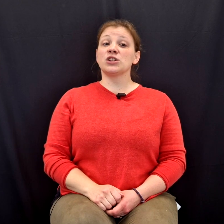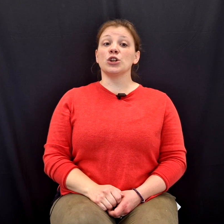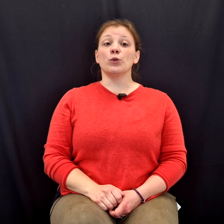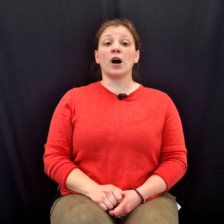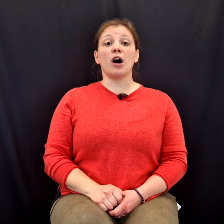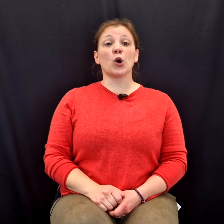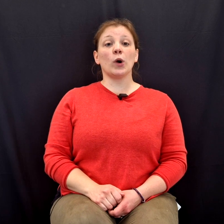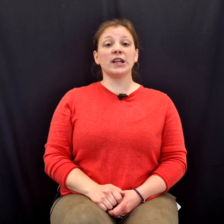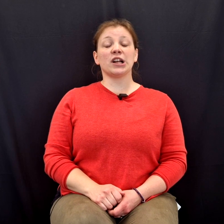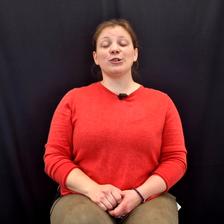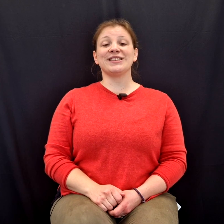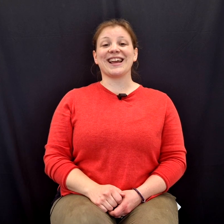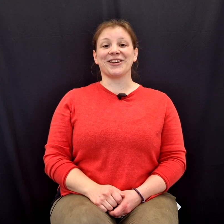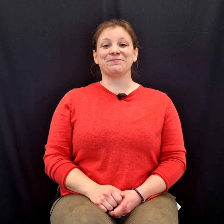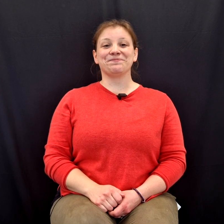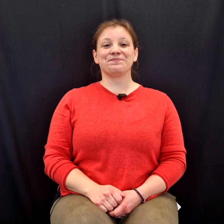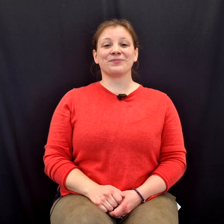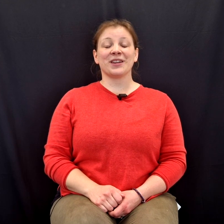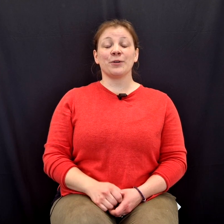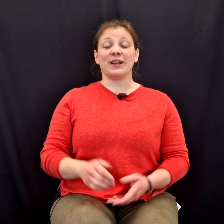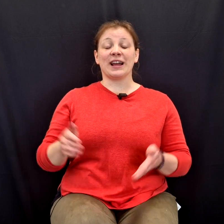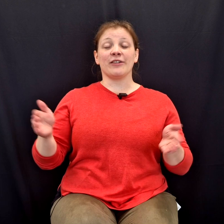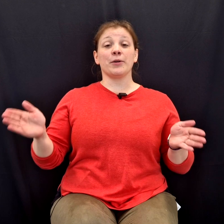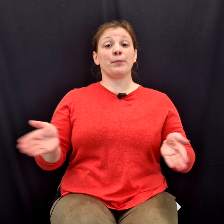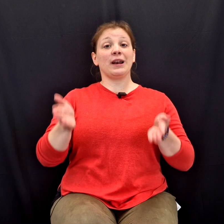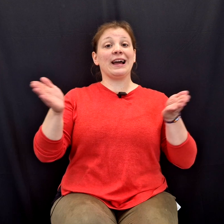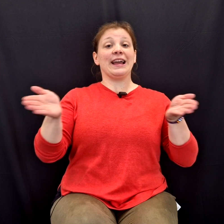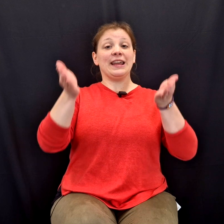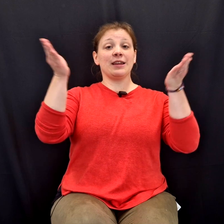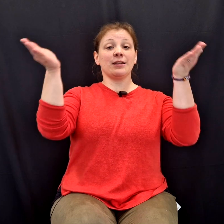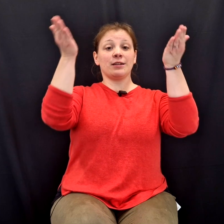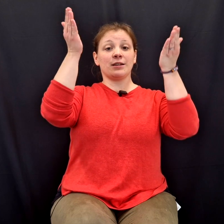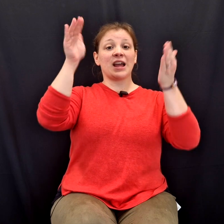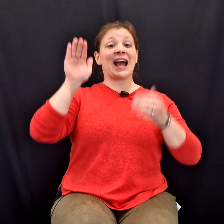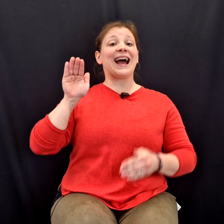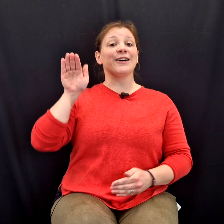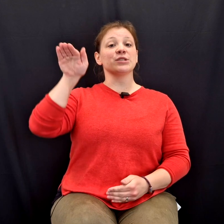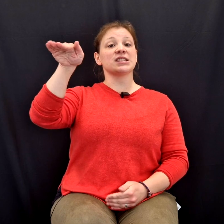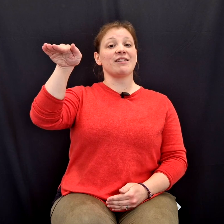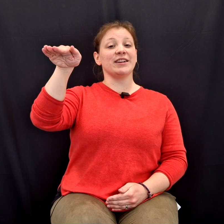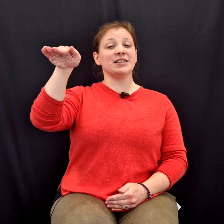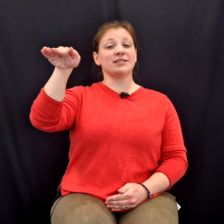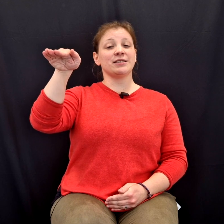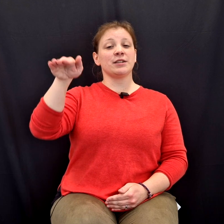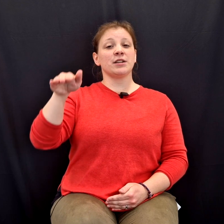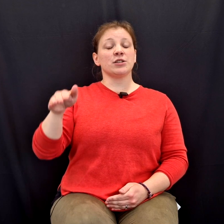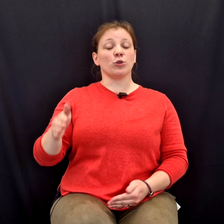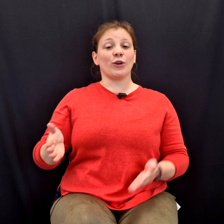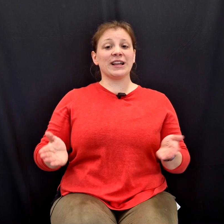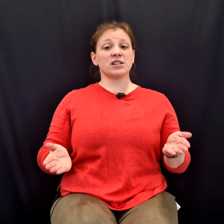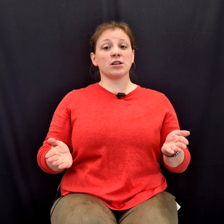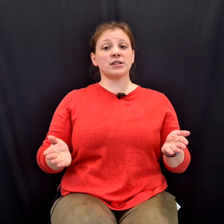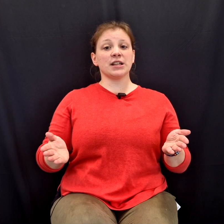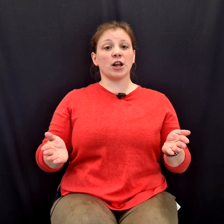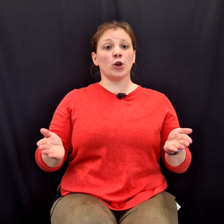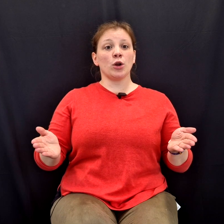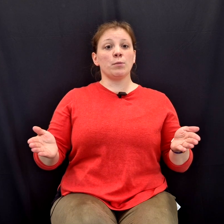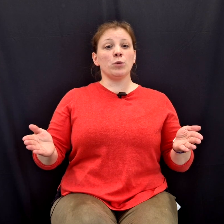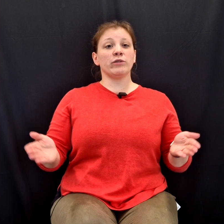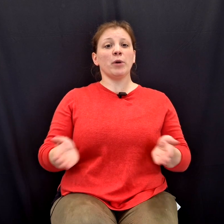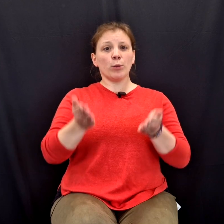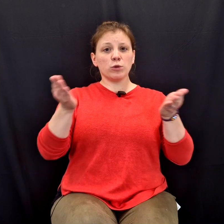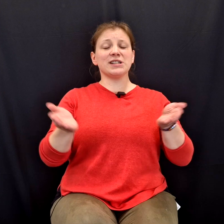The next two are quite close together. We have play, outside. So with your hands starting